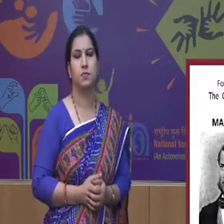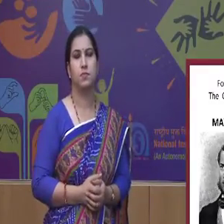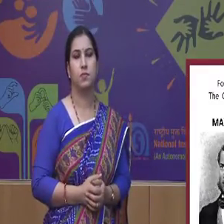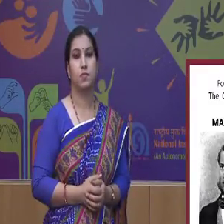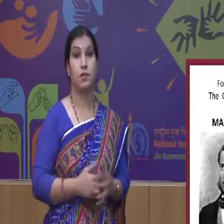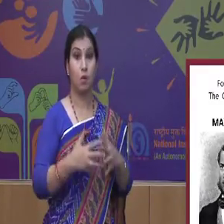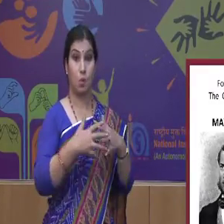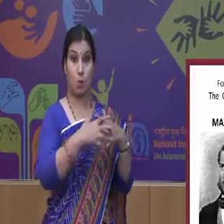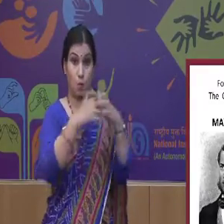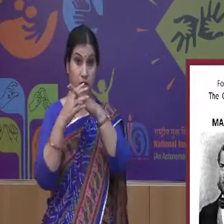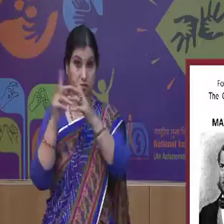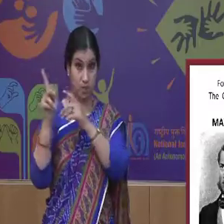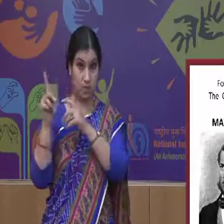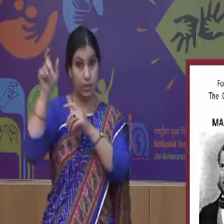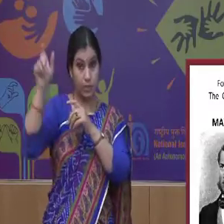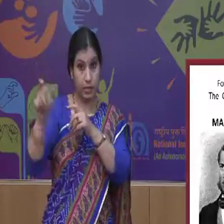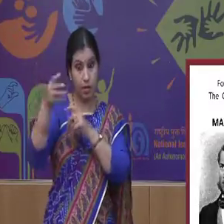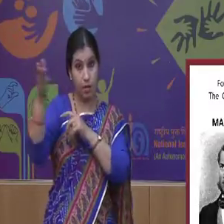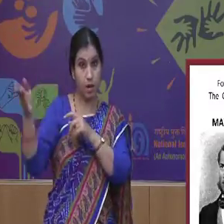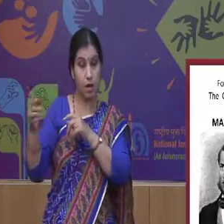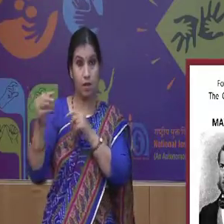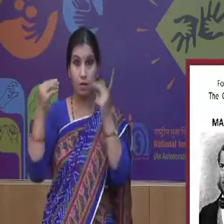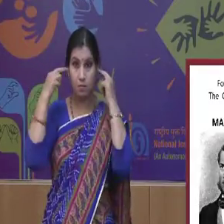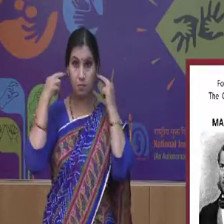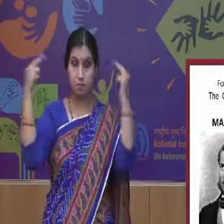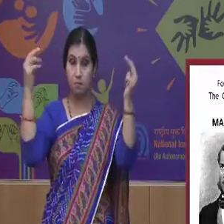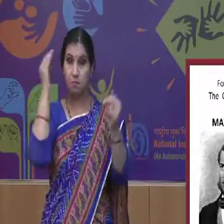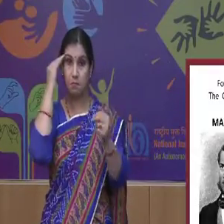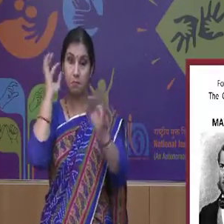Western thinkers like Max Muller,